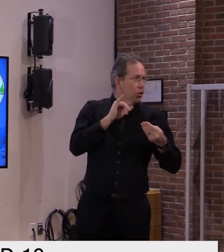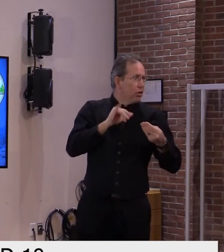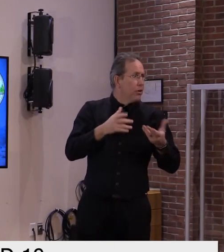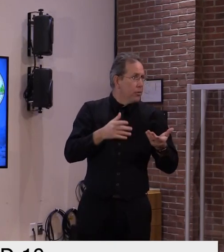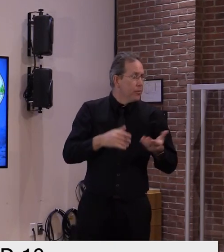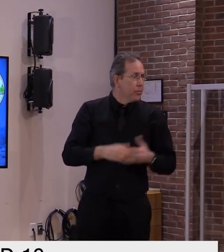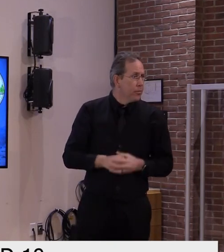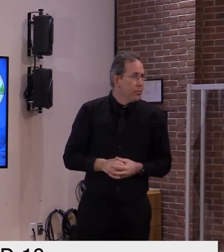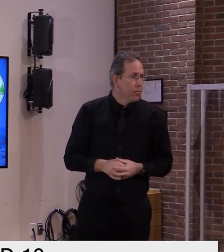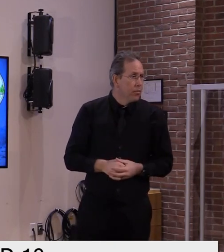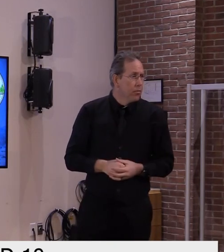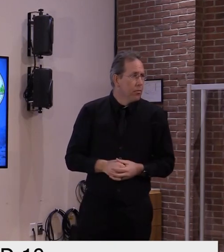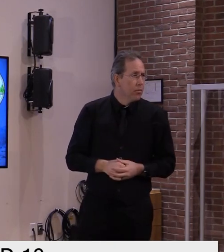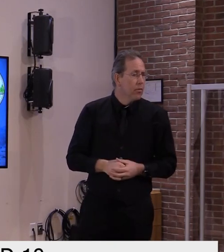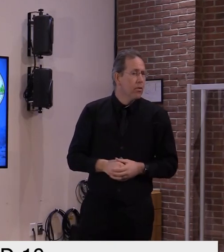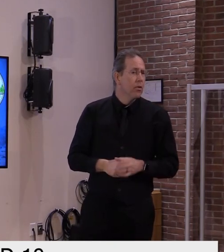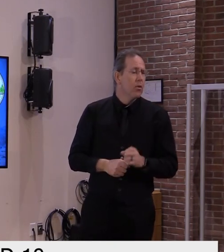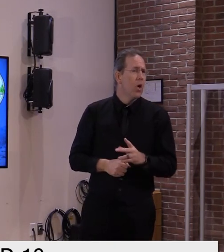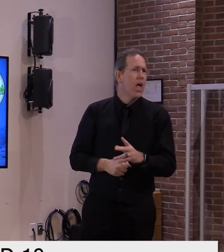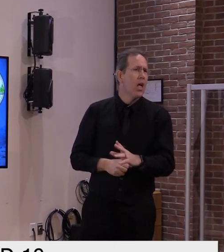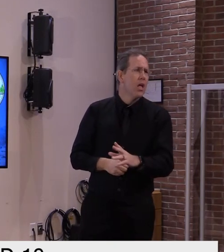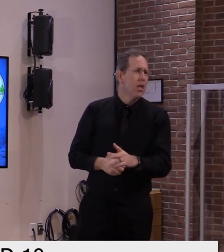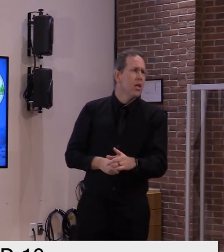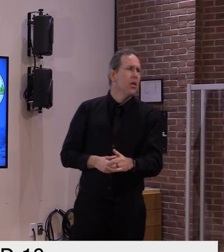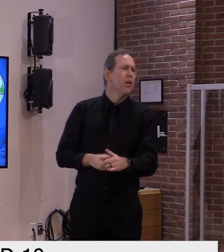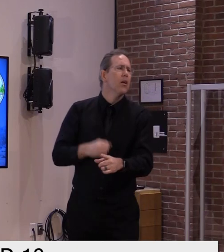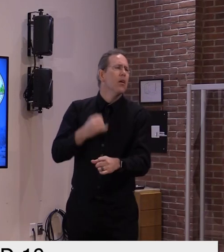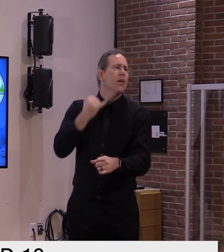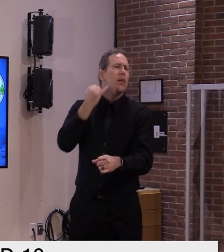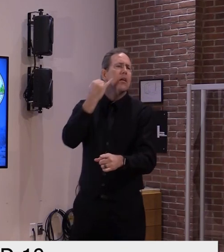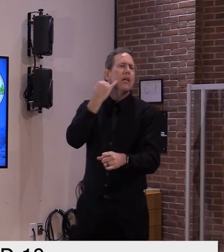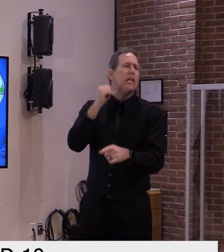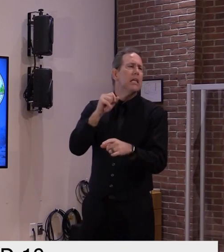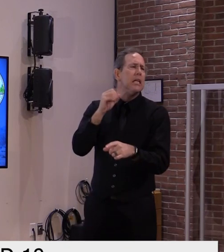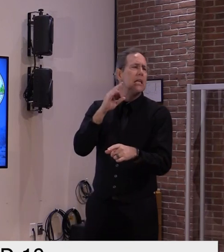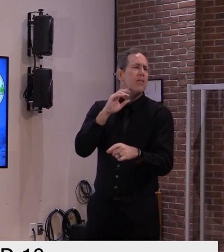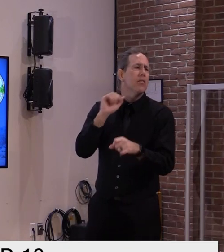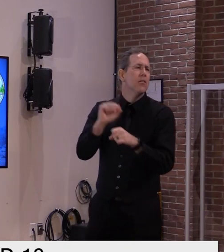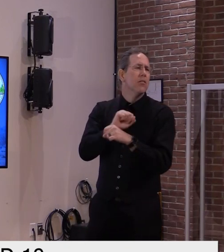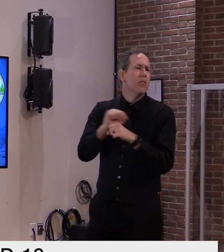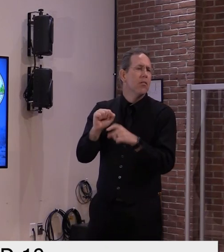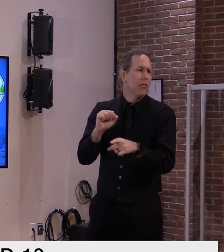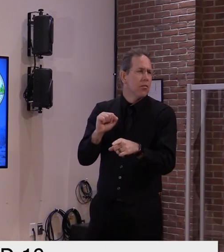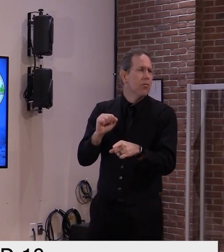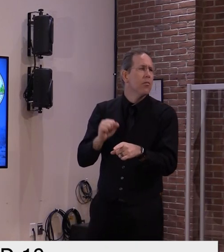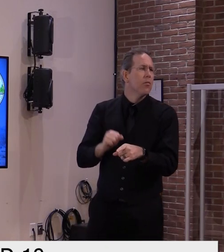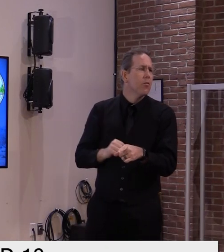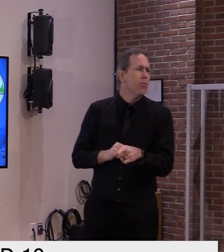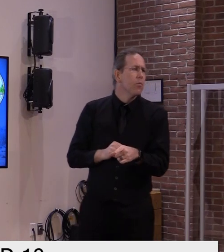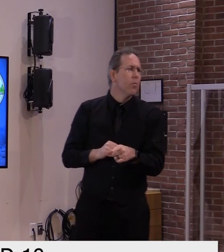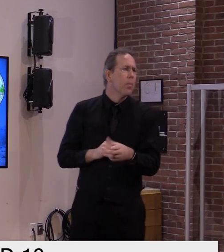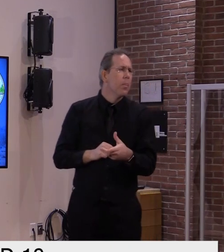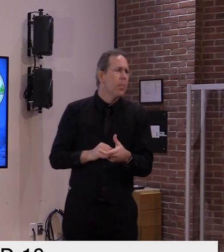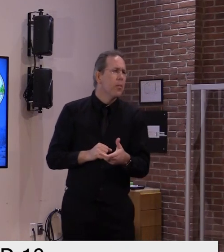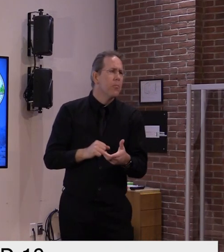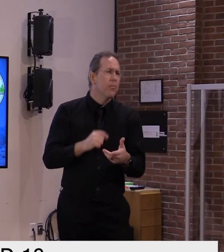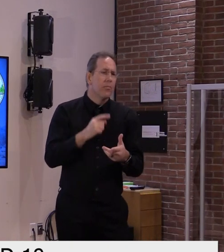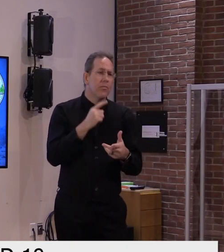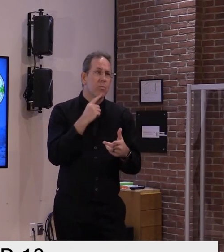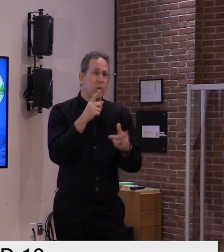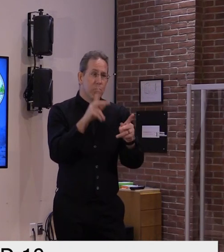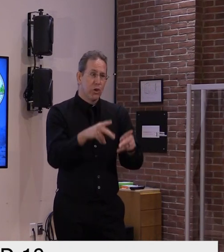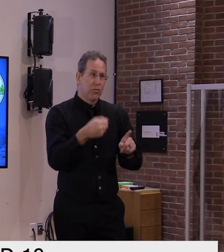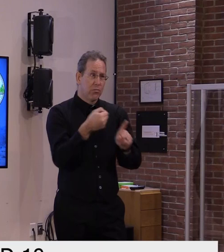So if someone finds themselves in that instance, would you recommend they quarantine and then just get the second dose as